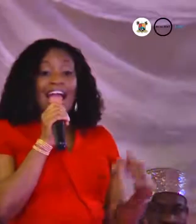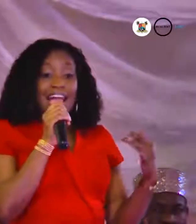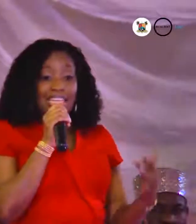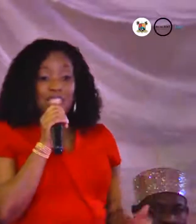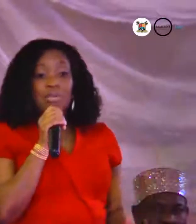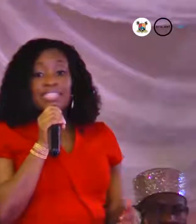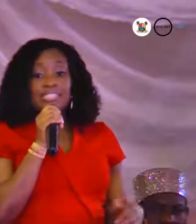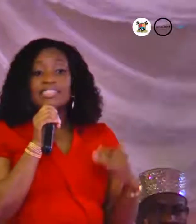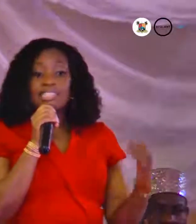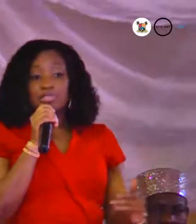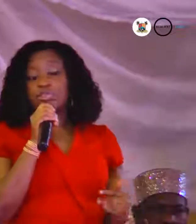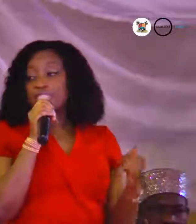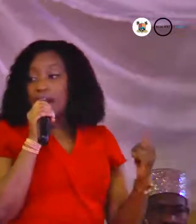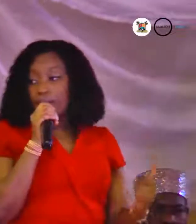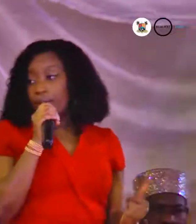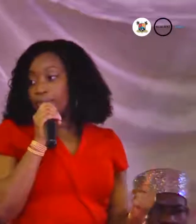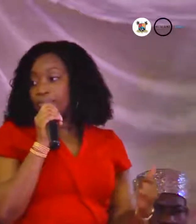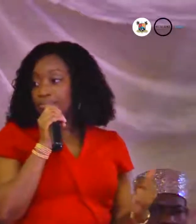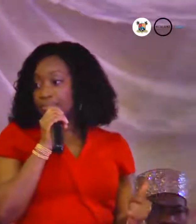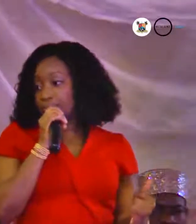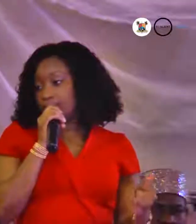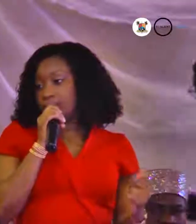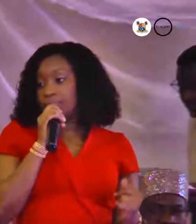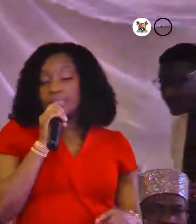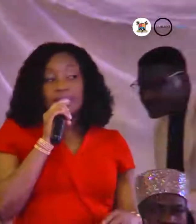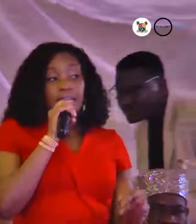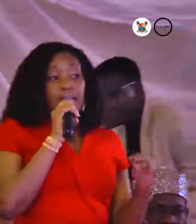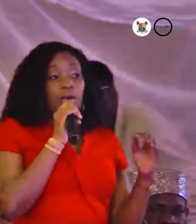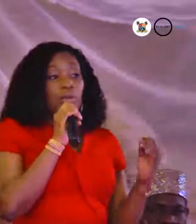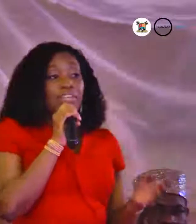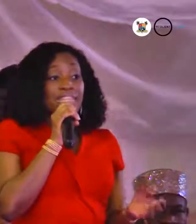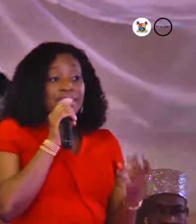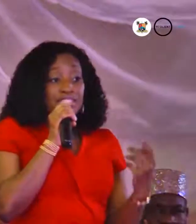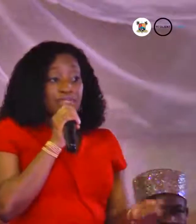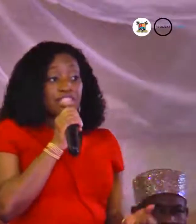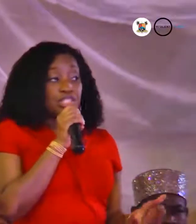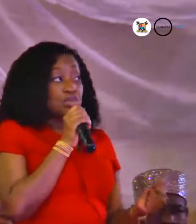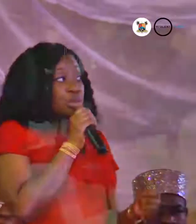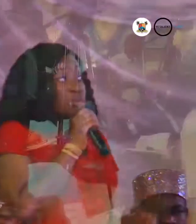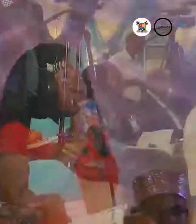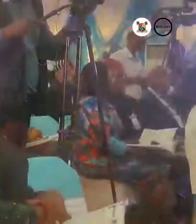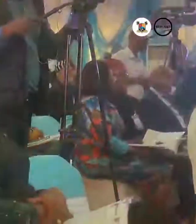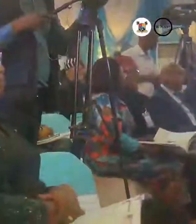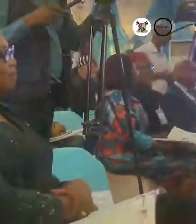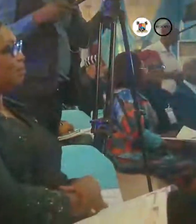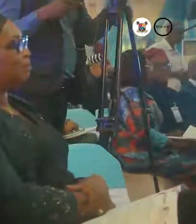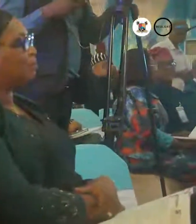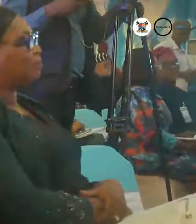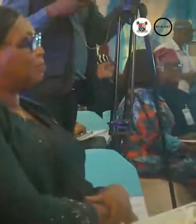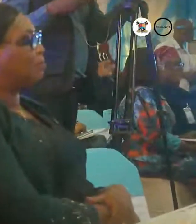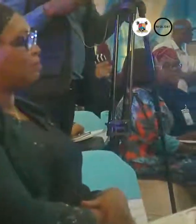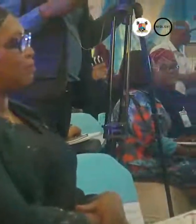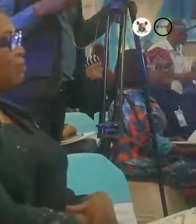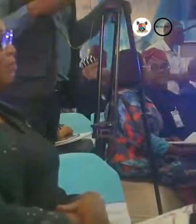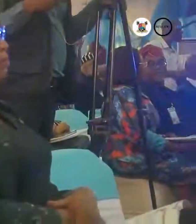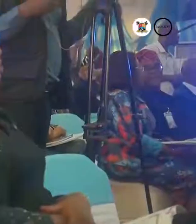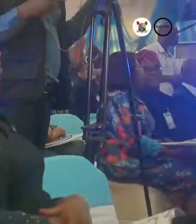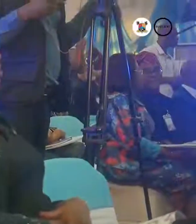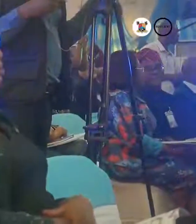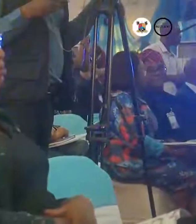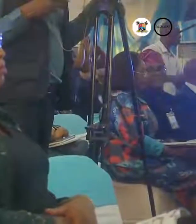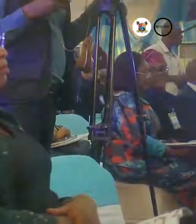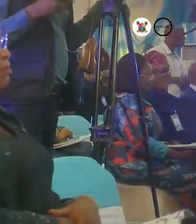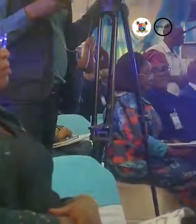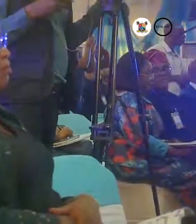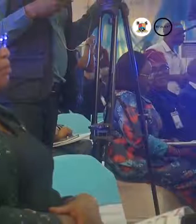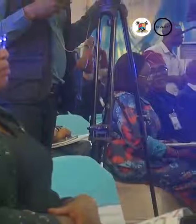again and expecting a different outcome? Whatever interventions we're proposing need to be resourceful,